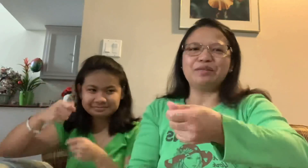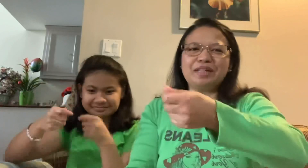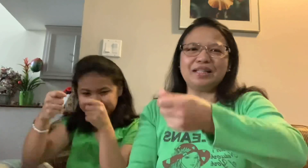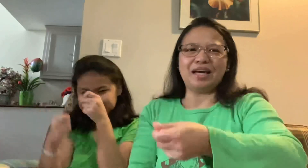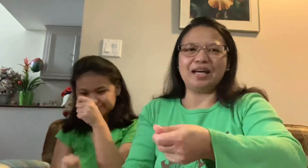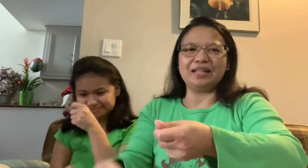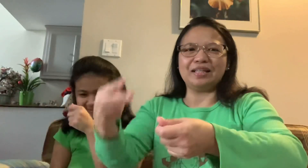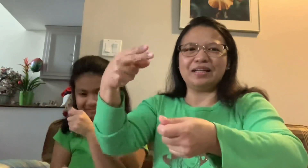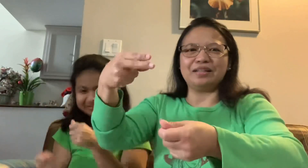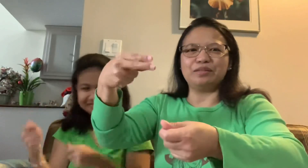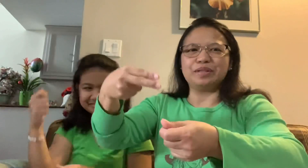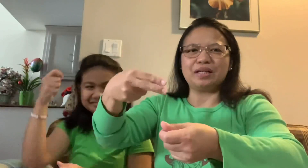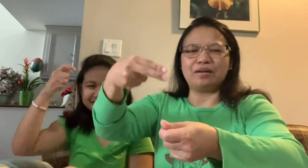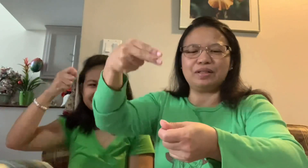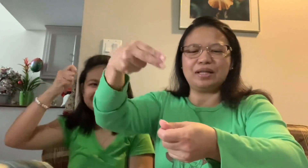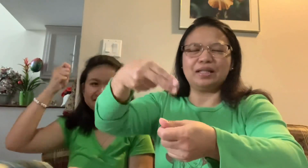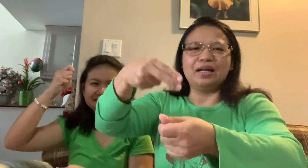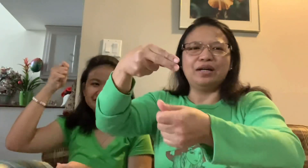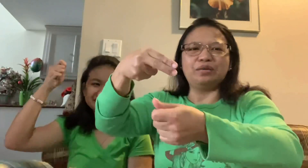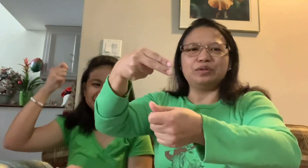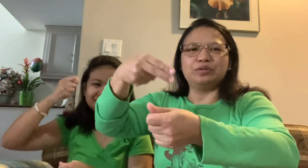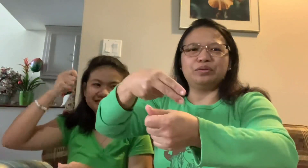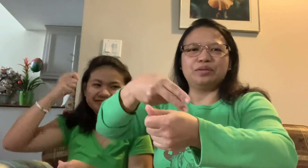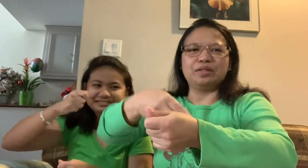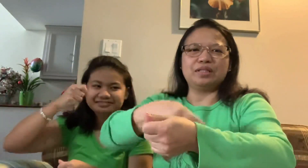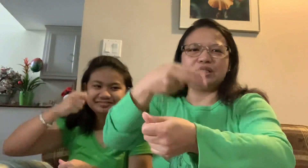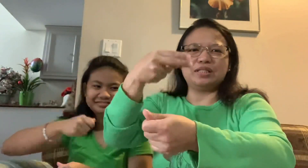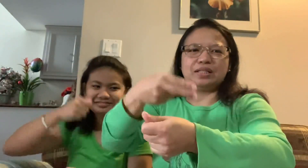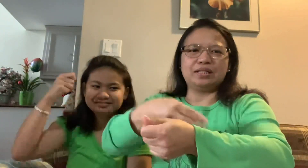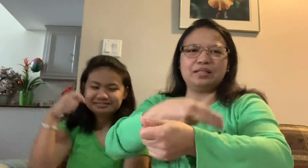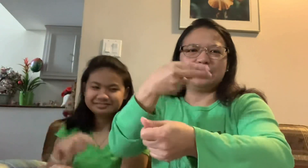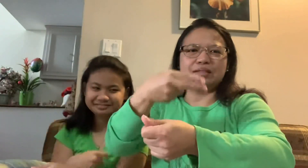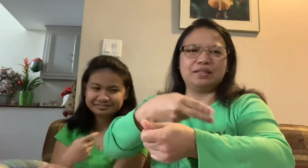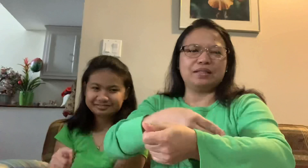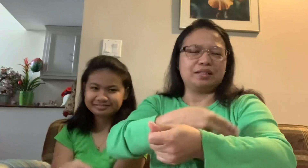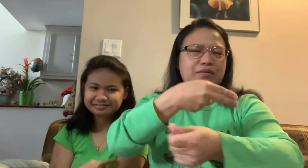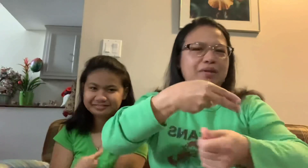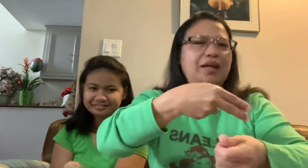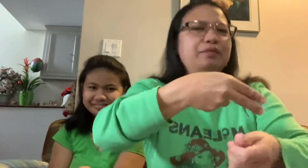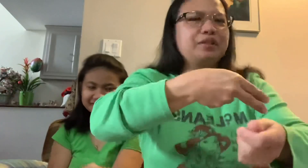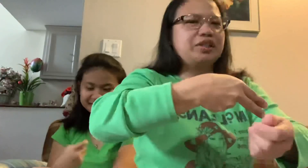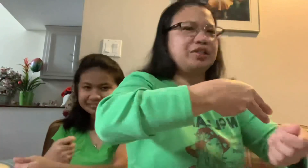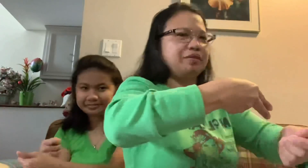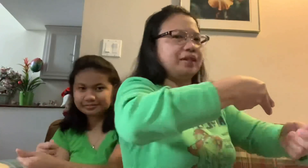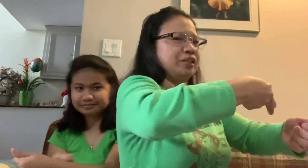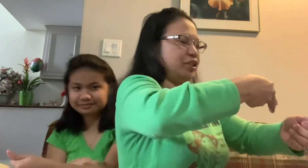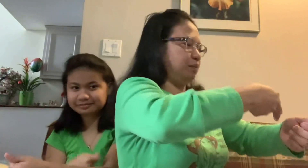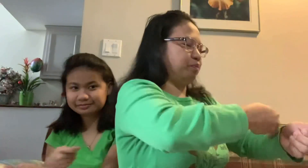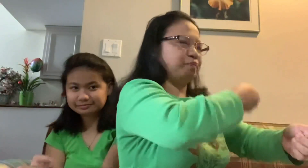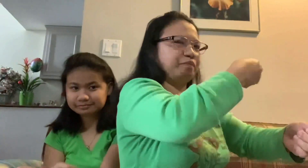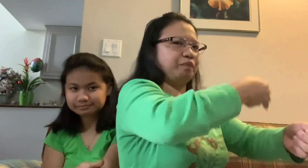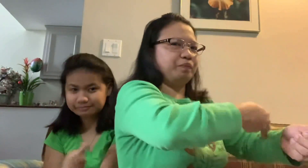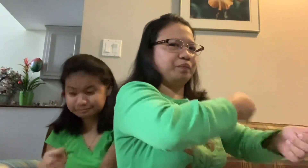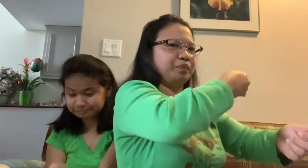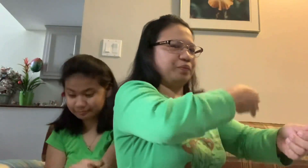non-dominant hand, and then our dominant hand, like we'll do, or like we're shearing a sheep.